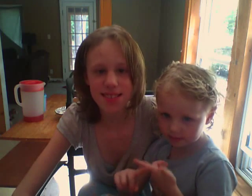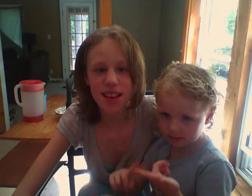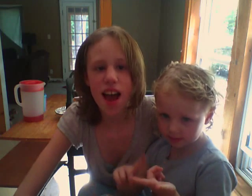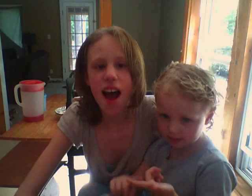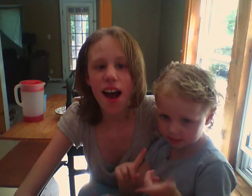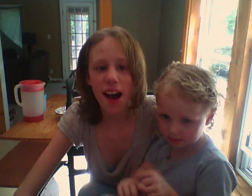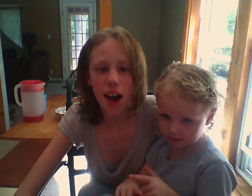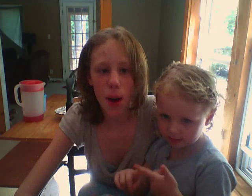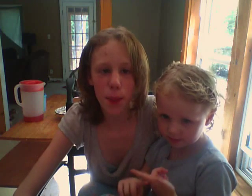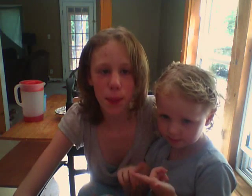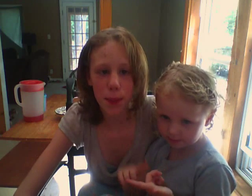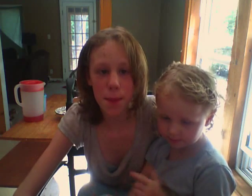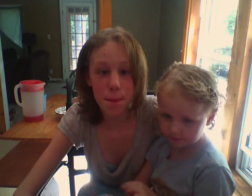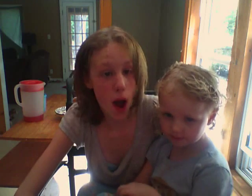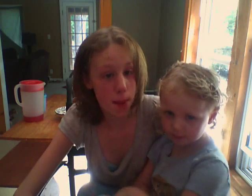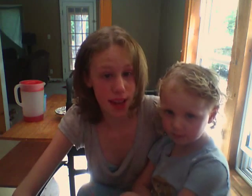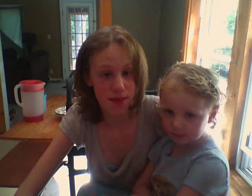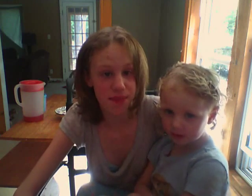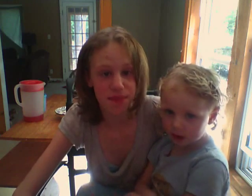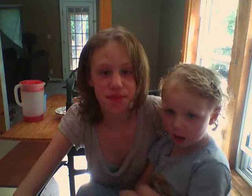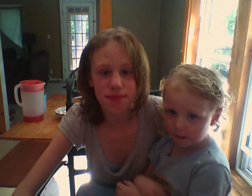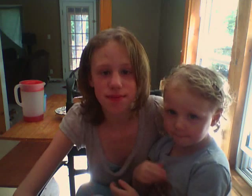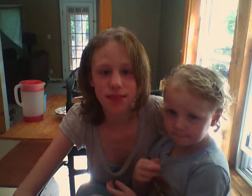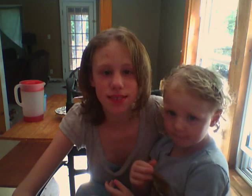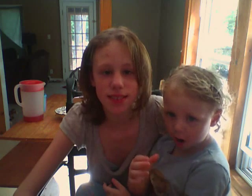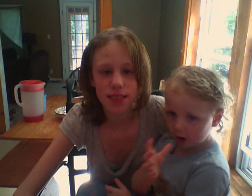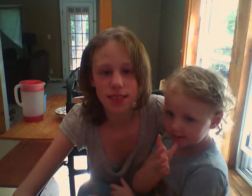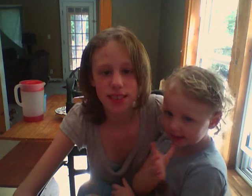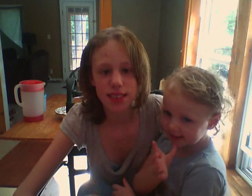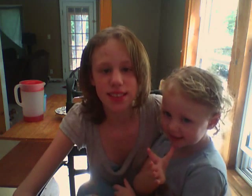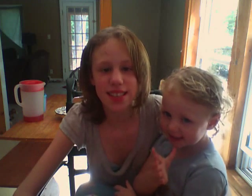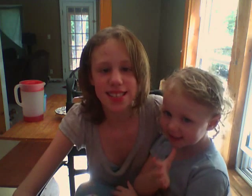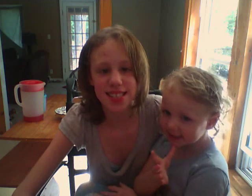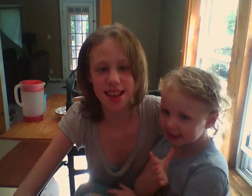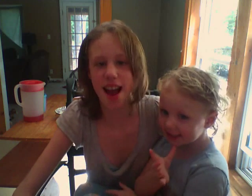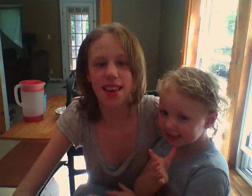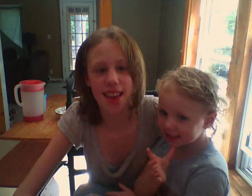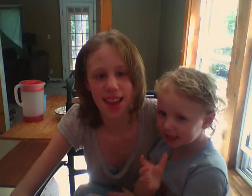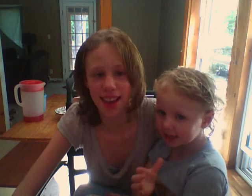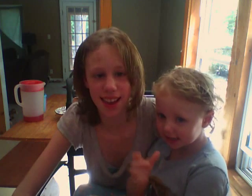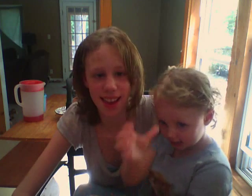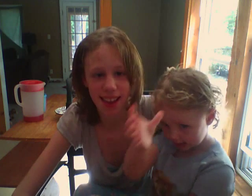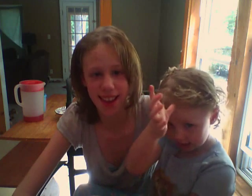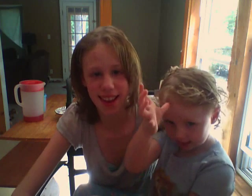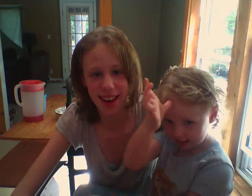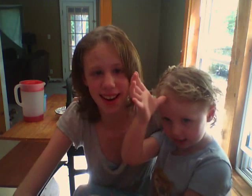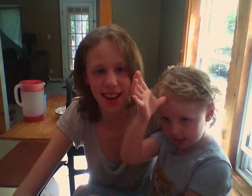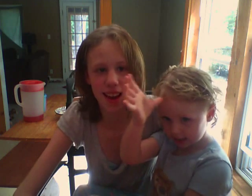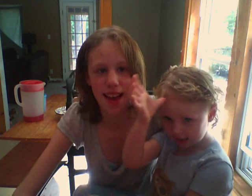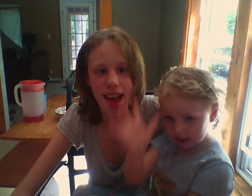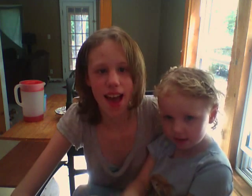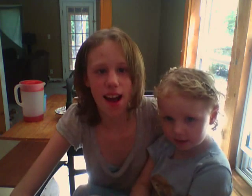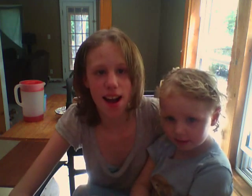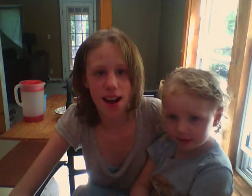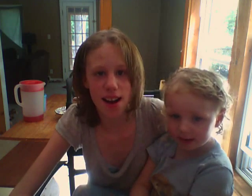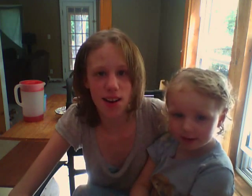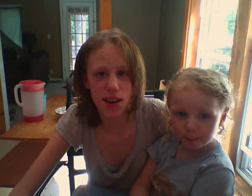Funds Um, Mommy Daddy Daddy Um